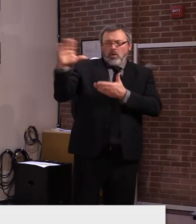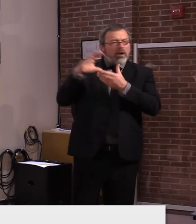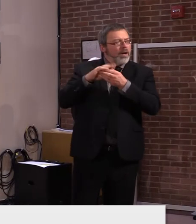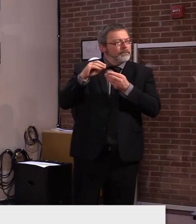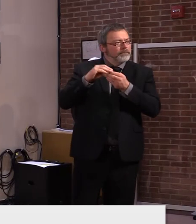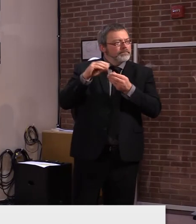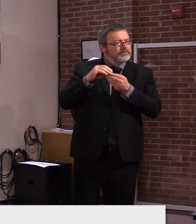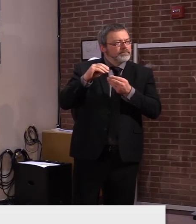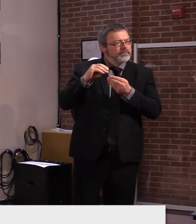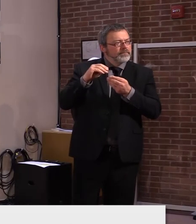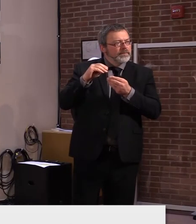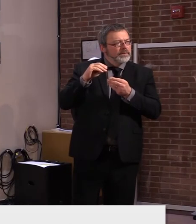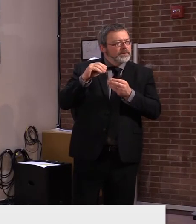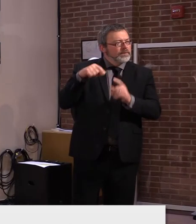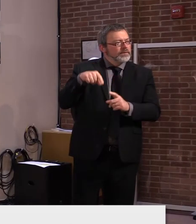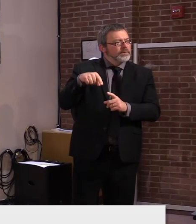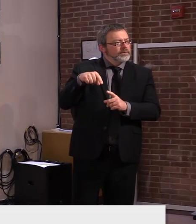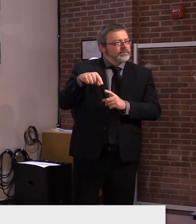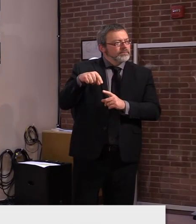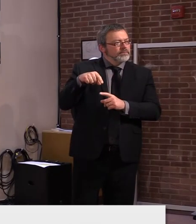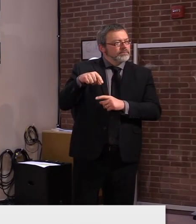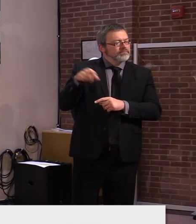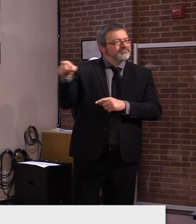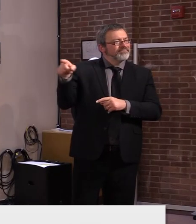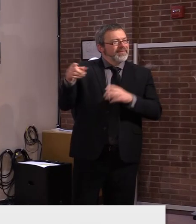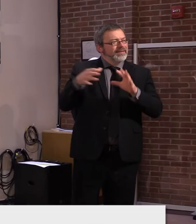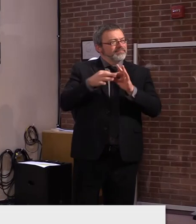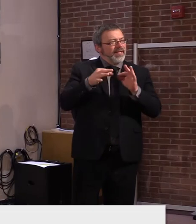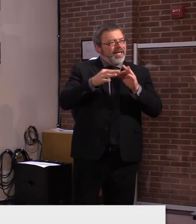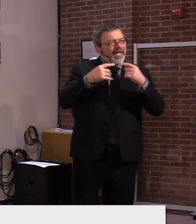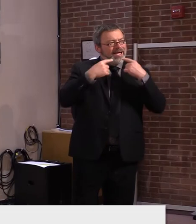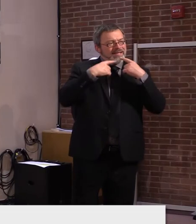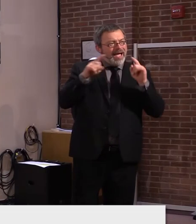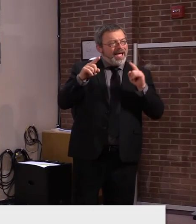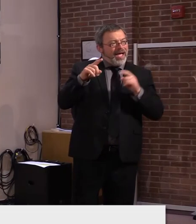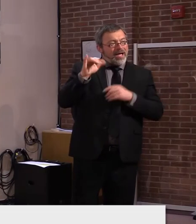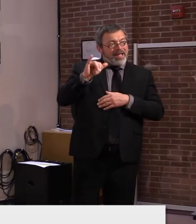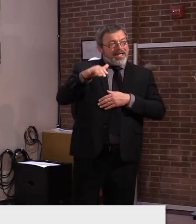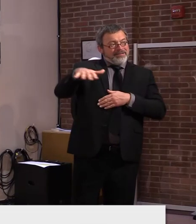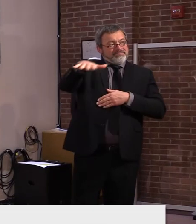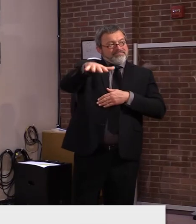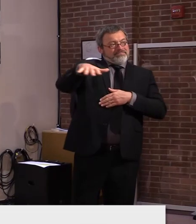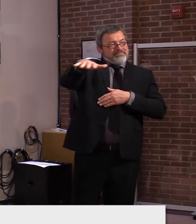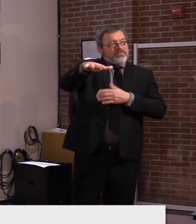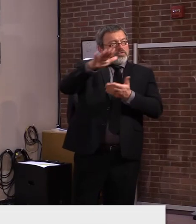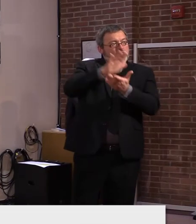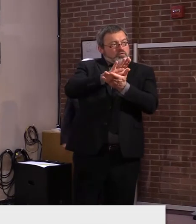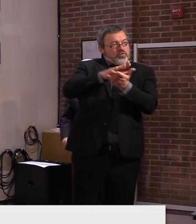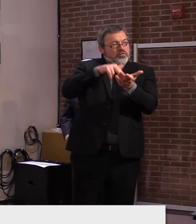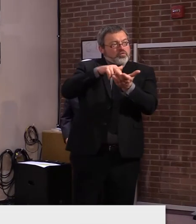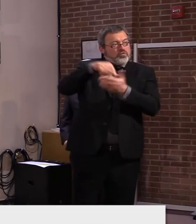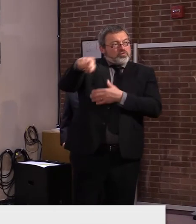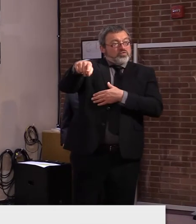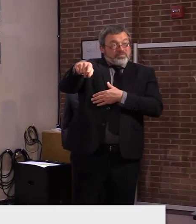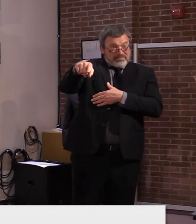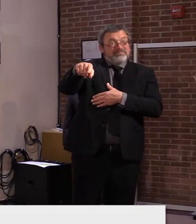I believe it was announced earlier that school nurses will have access to the state's vaccine